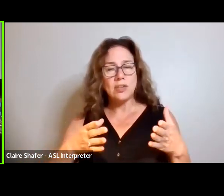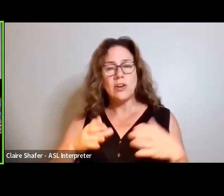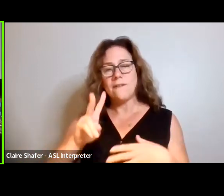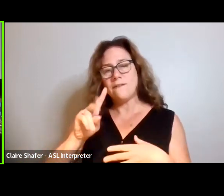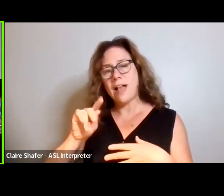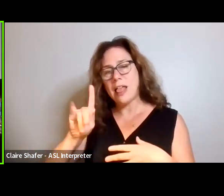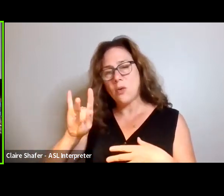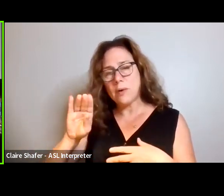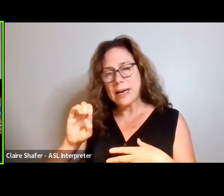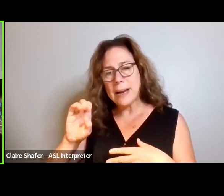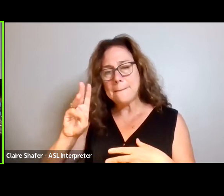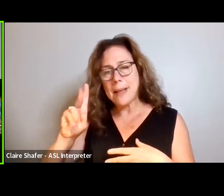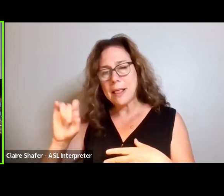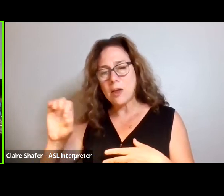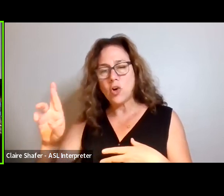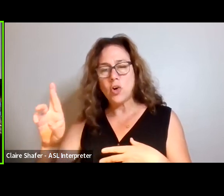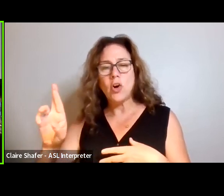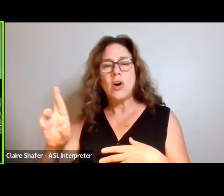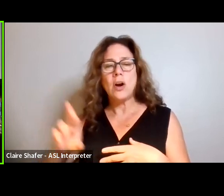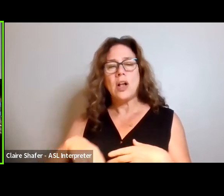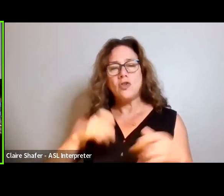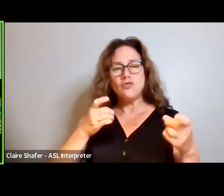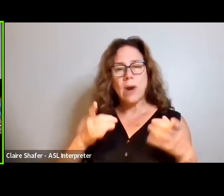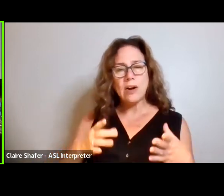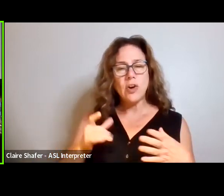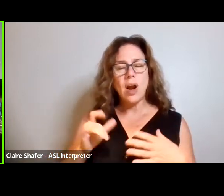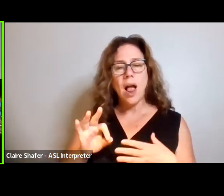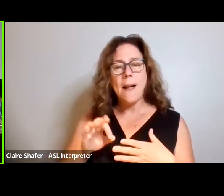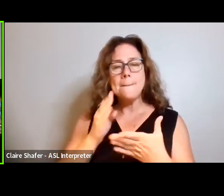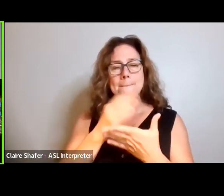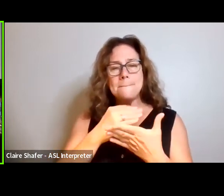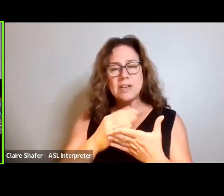Miller, Director of Budget and Fiscal Services, salary